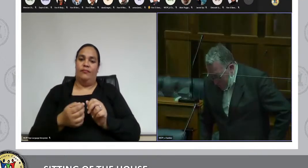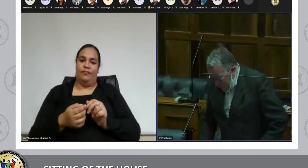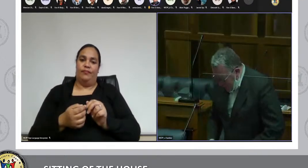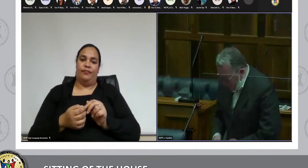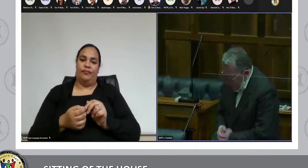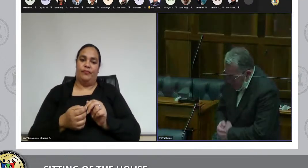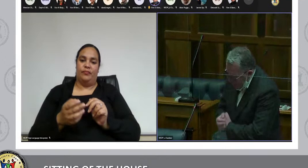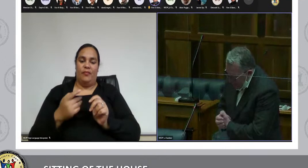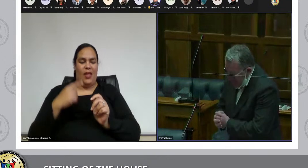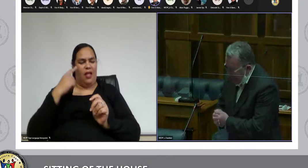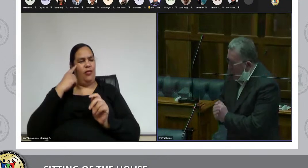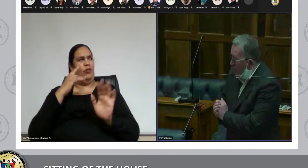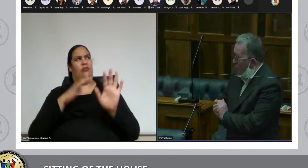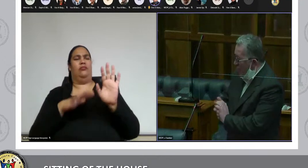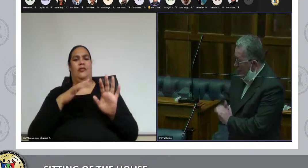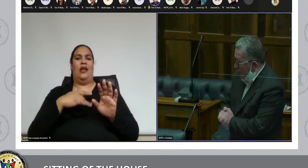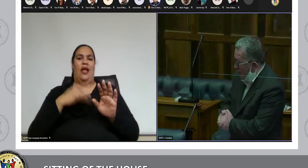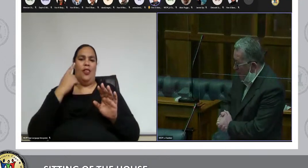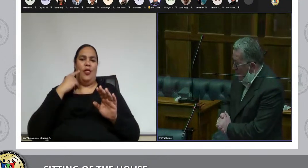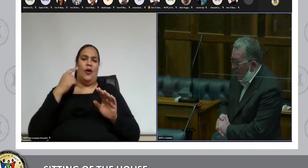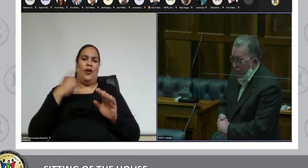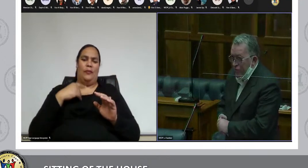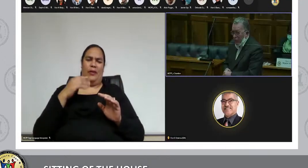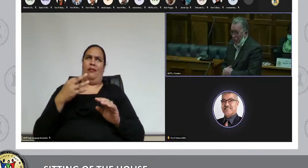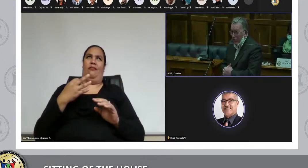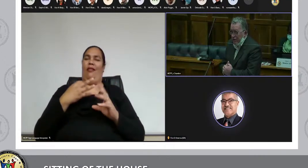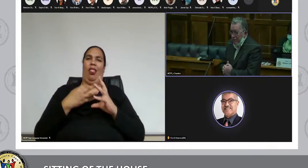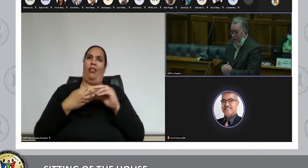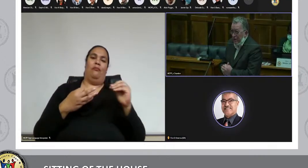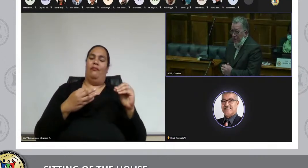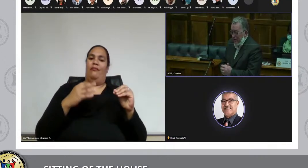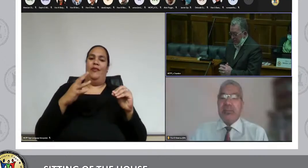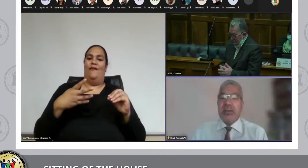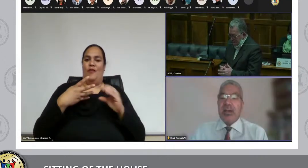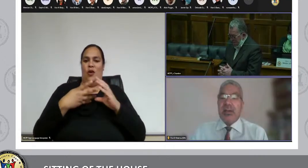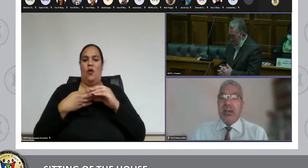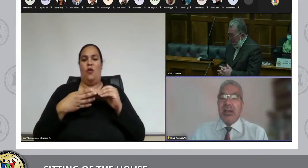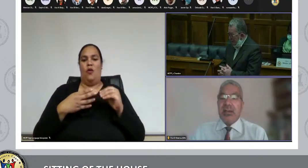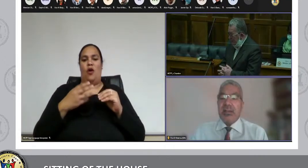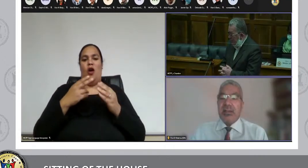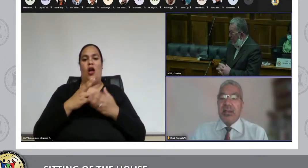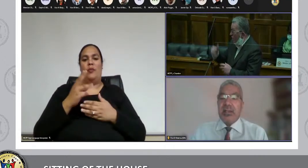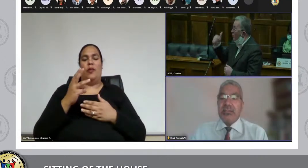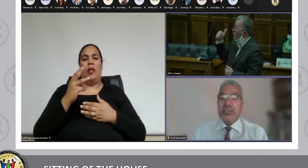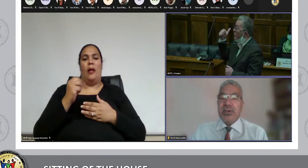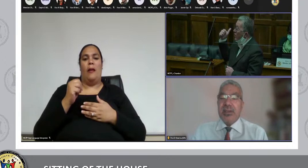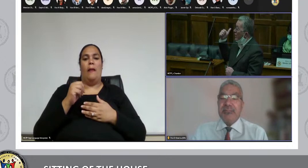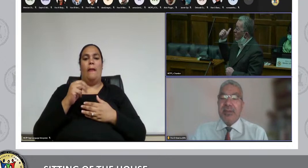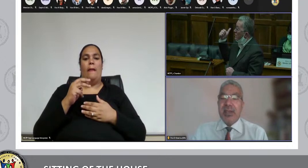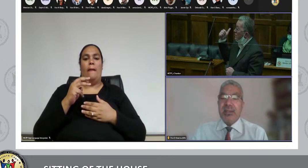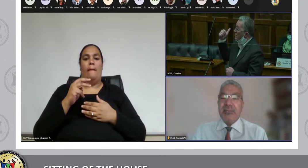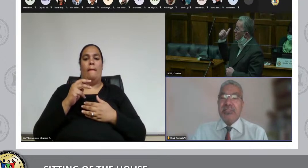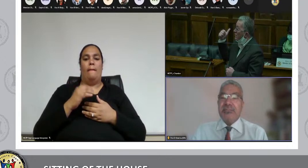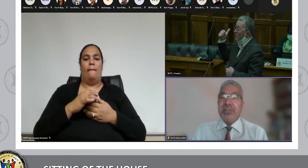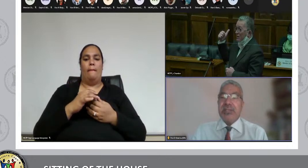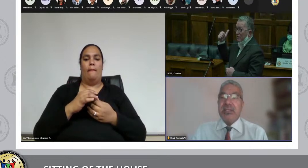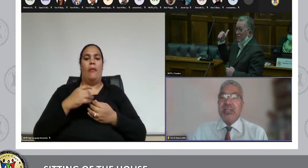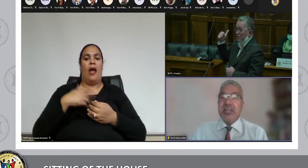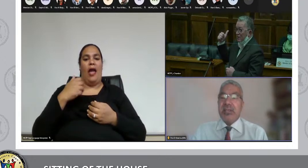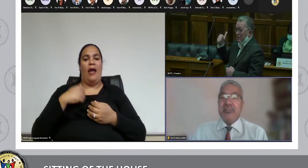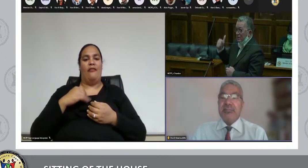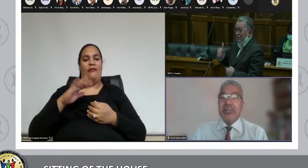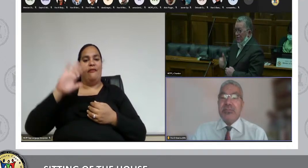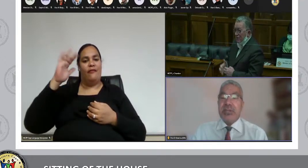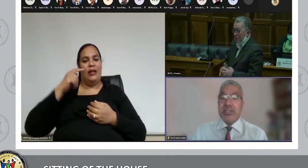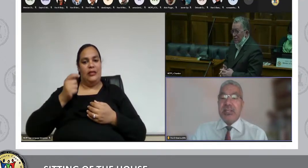just thought we were stuck on 3. No, on 4. Honourable Miranda, take his. I do have my hand up, Speaker, and